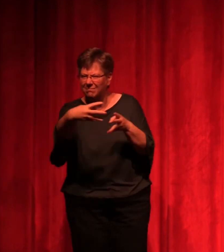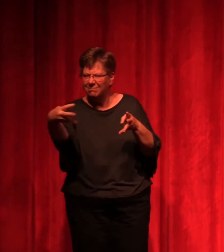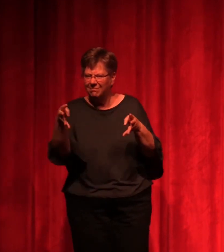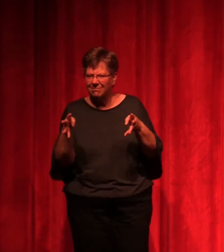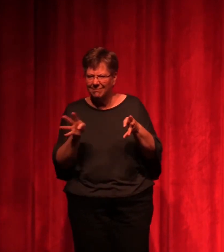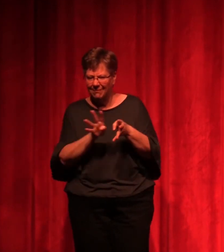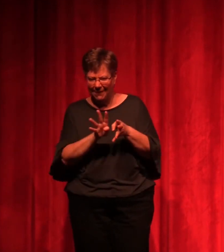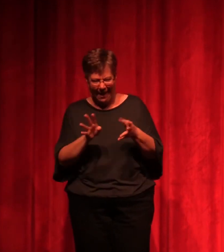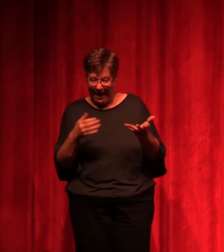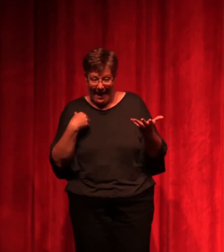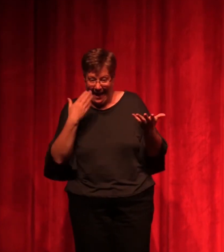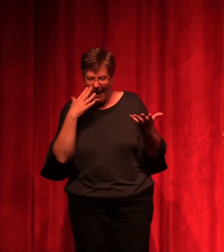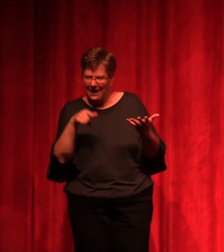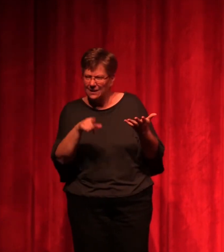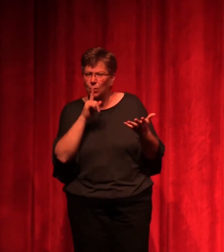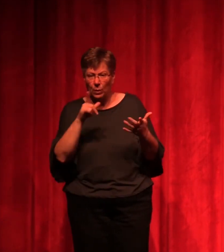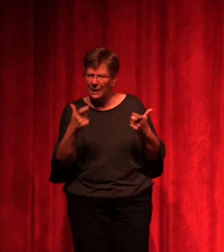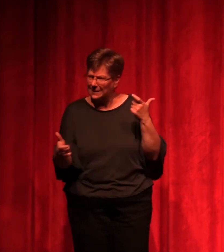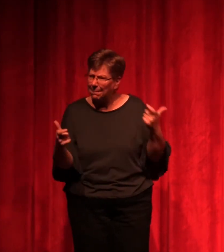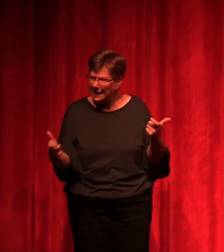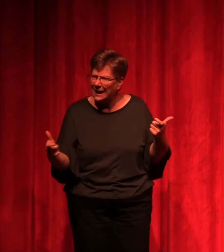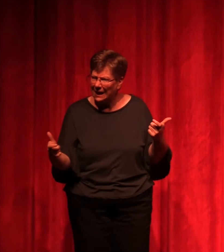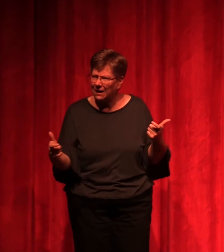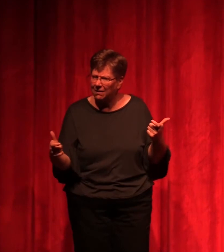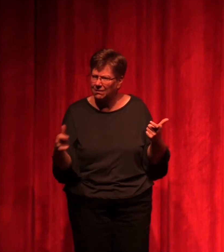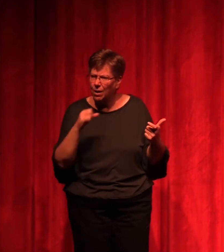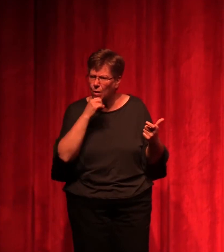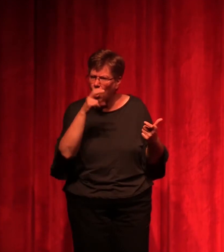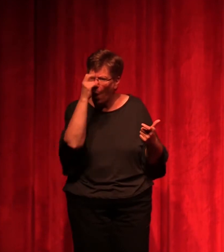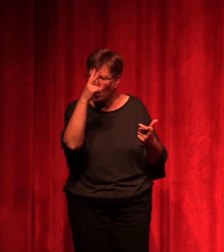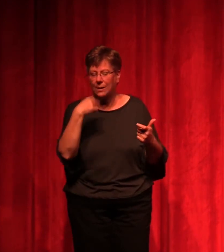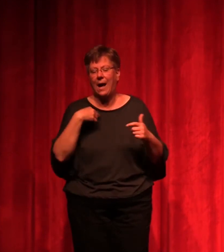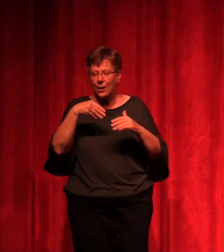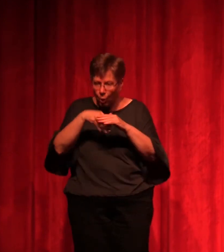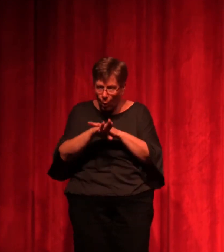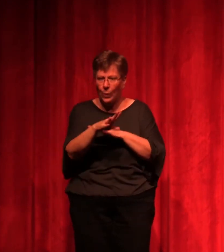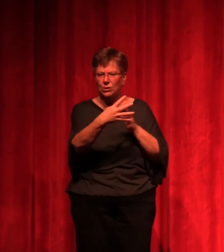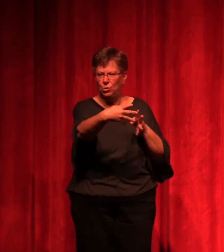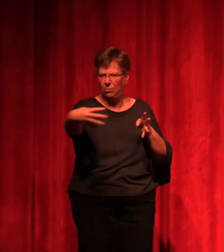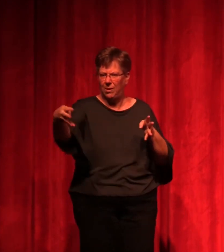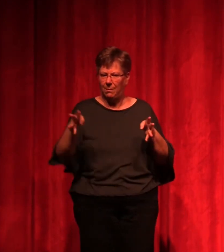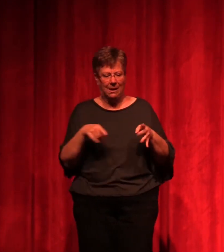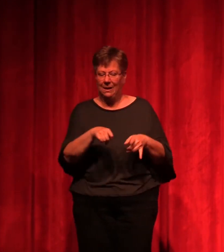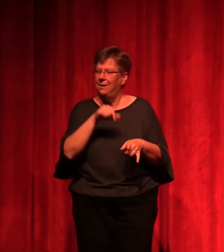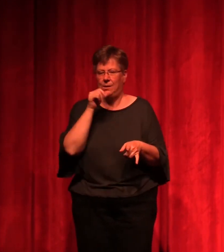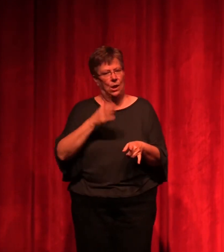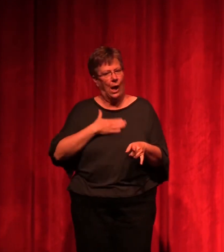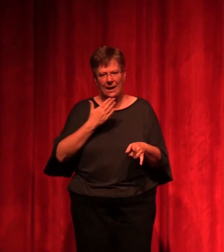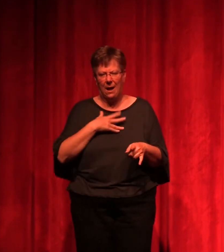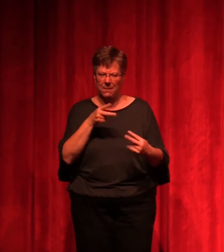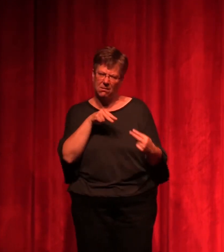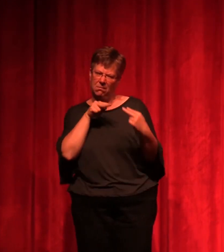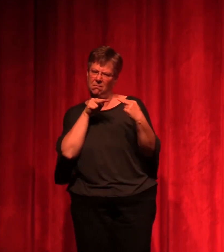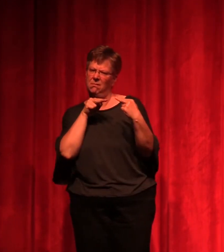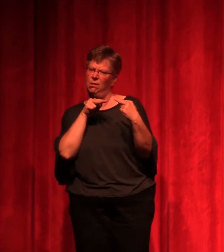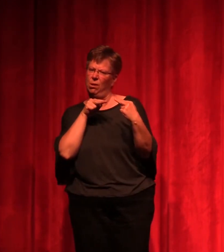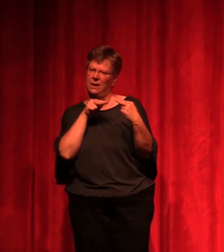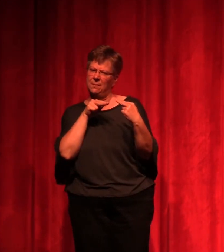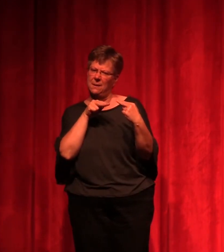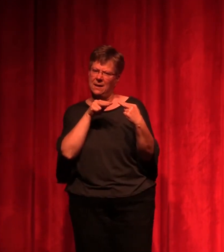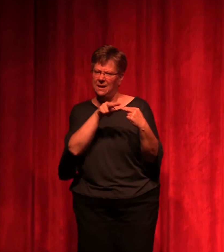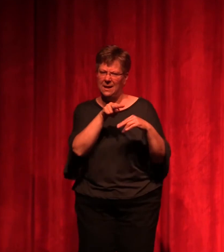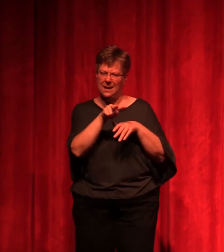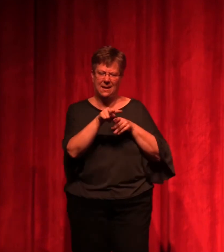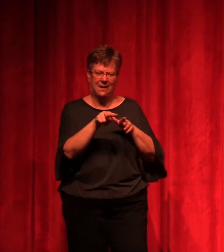breeds of goats, I don't know, but this is a really big goat. And I walk in the pen, and he is not a happy goat. He's looking at me, and he kind of backs